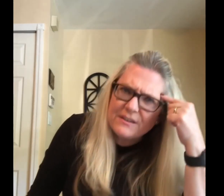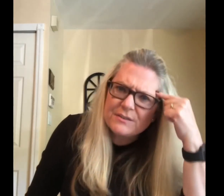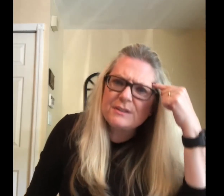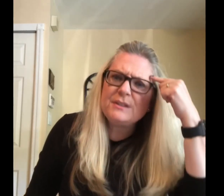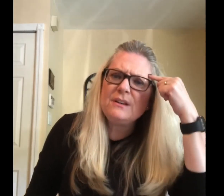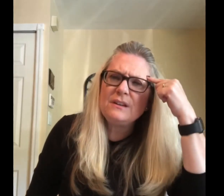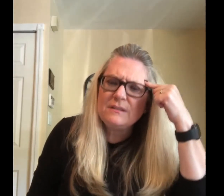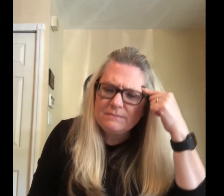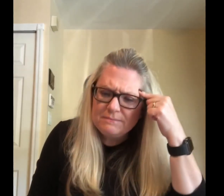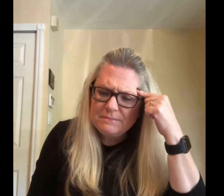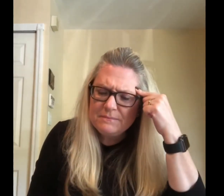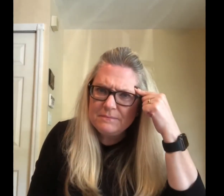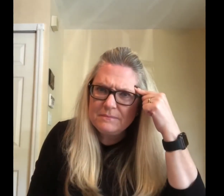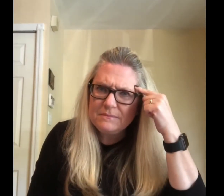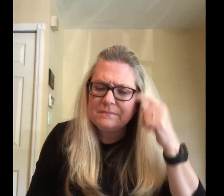thinks.